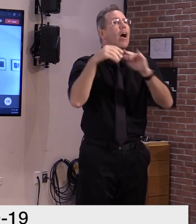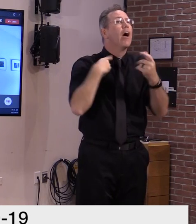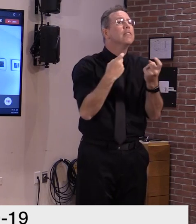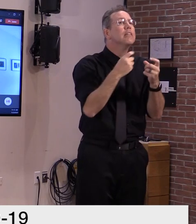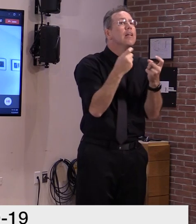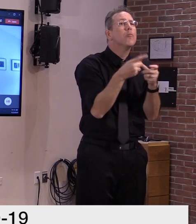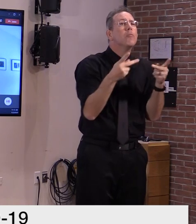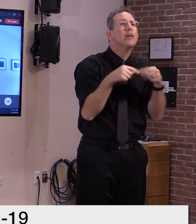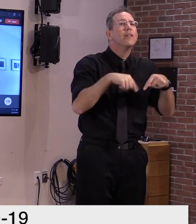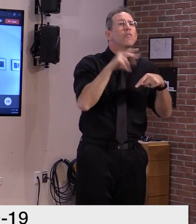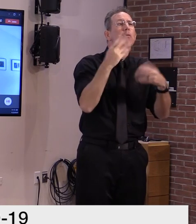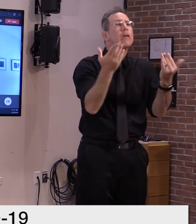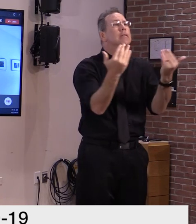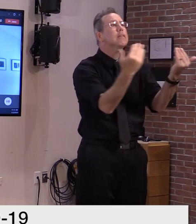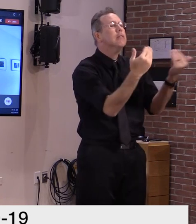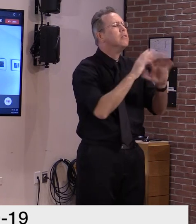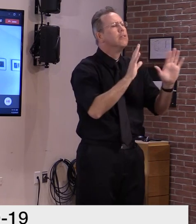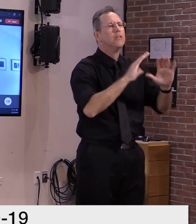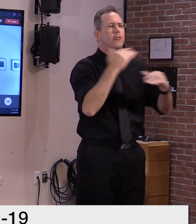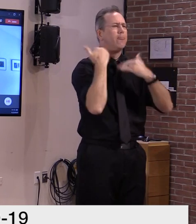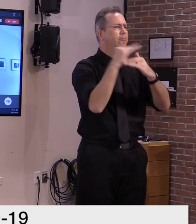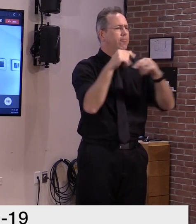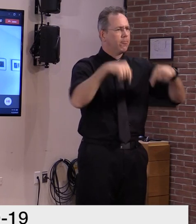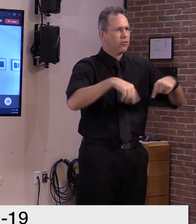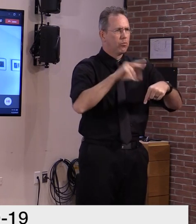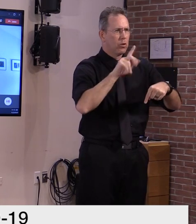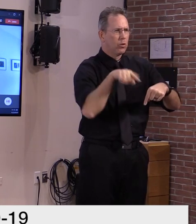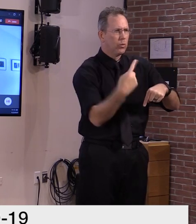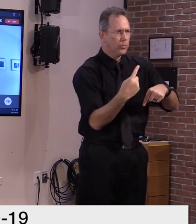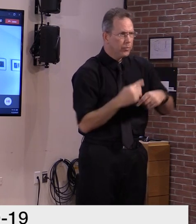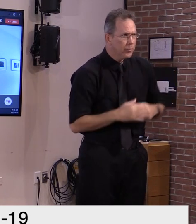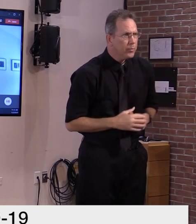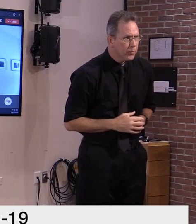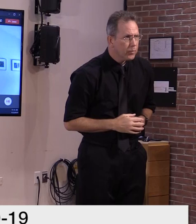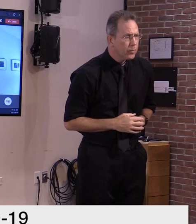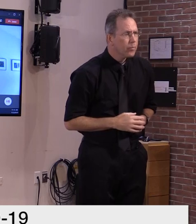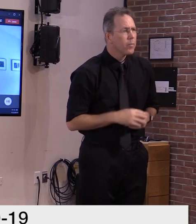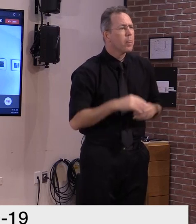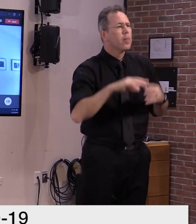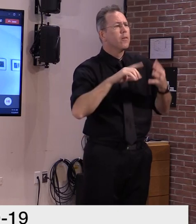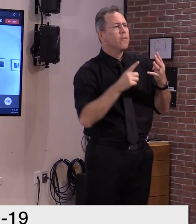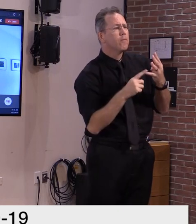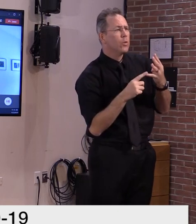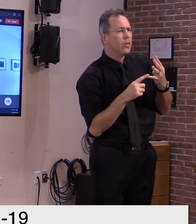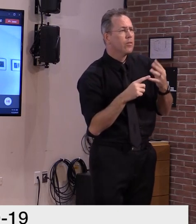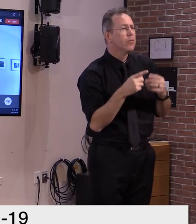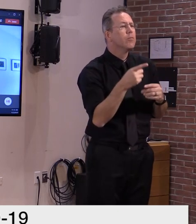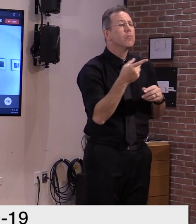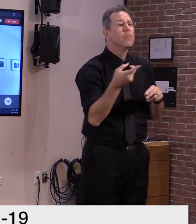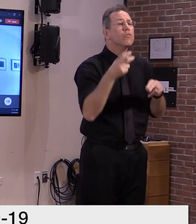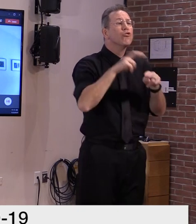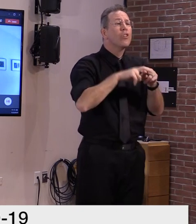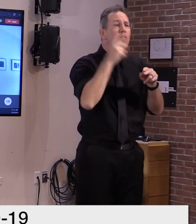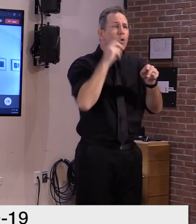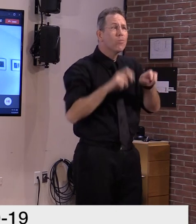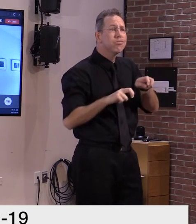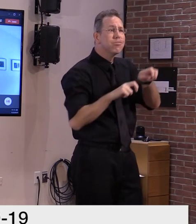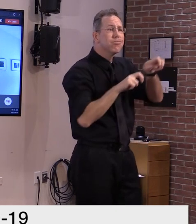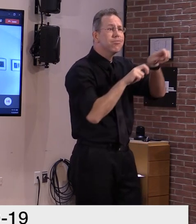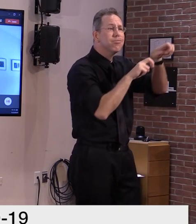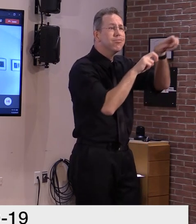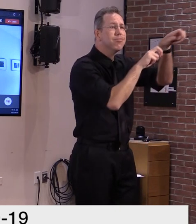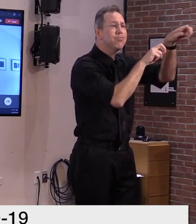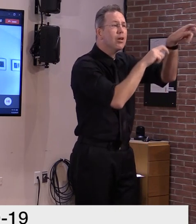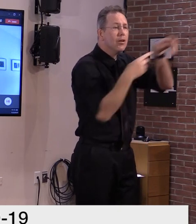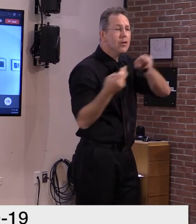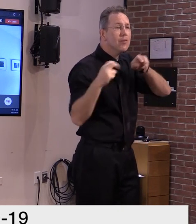Four, lift operations will look different. In addition to managing lift lines a little differently, where you're not elbow to